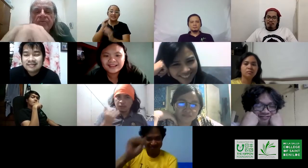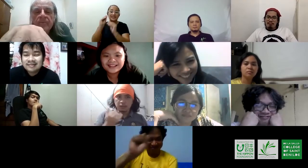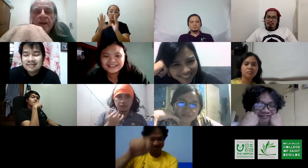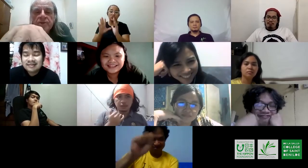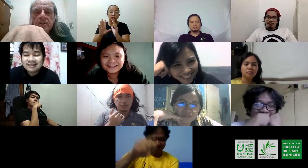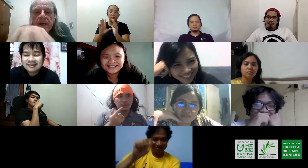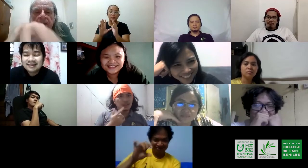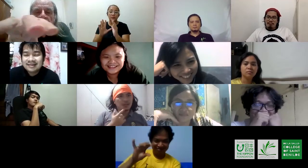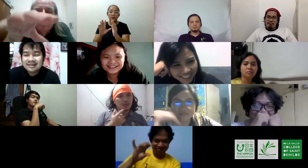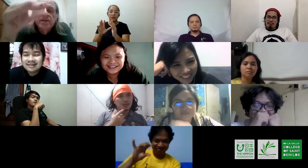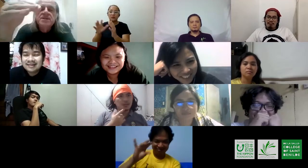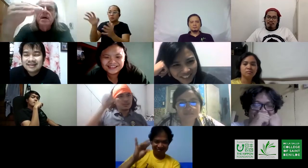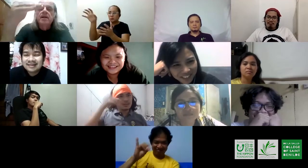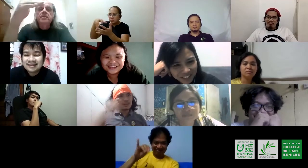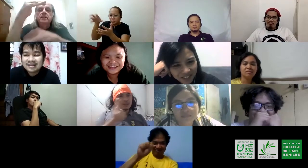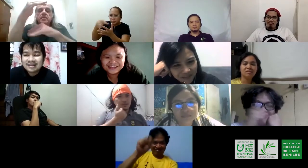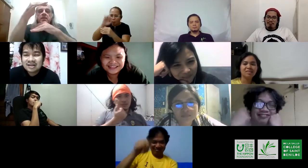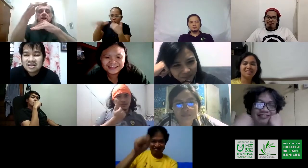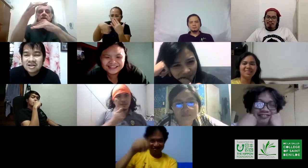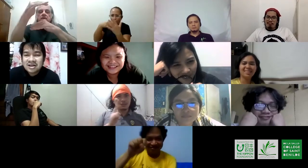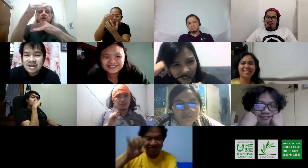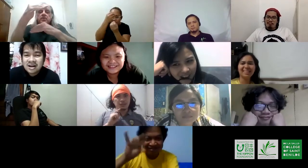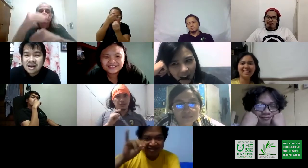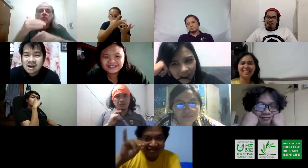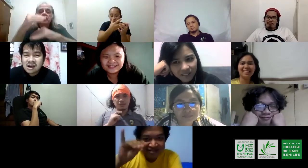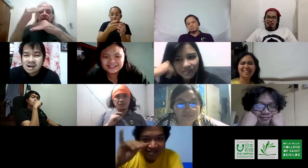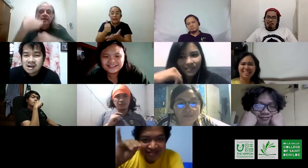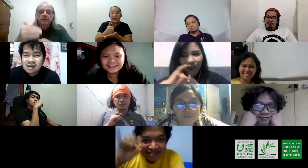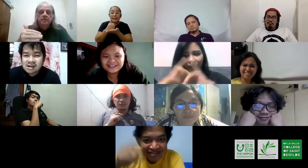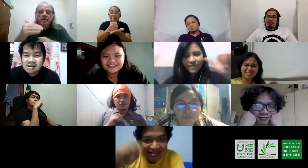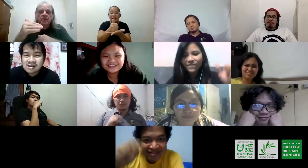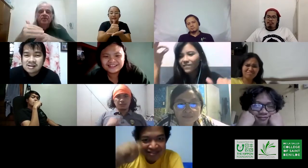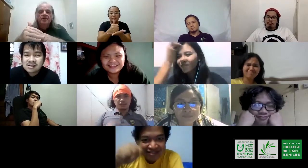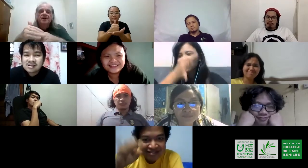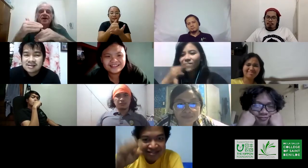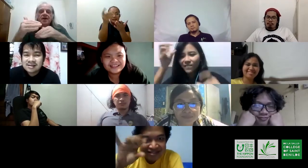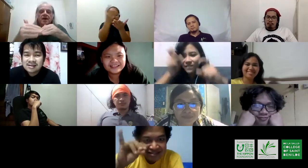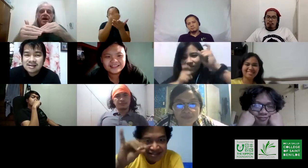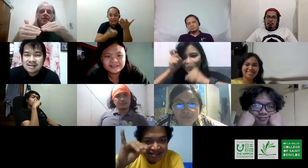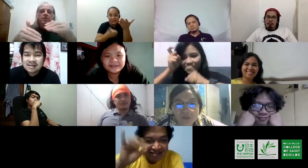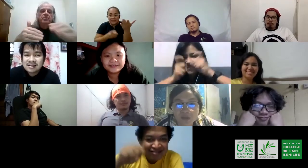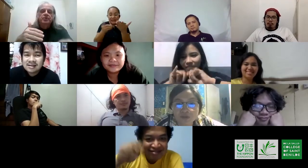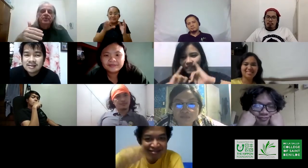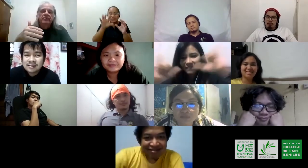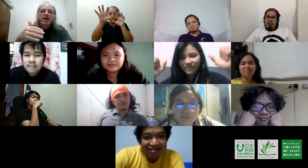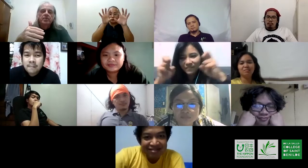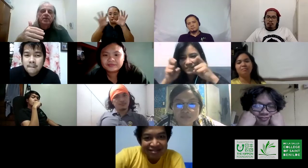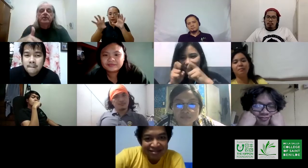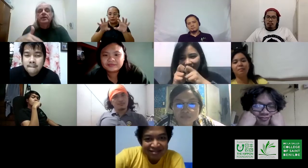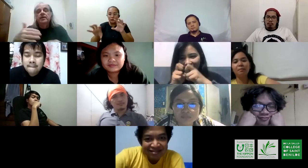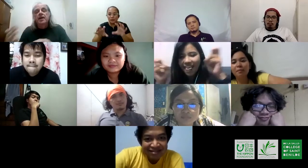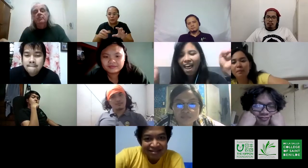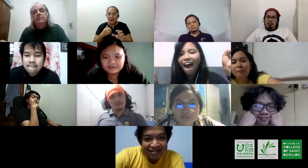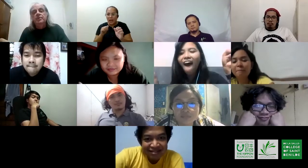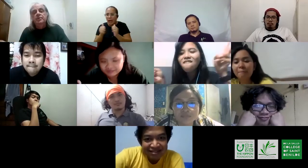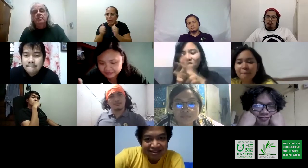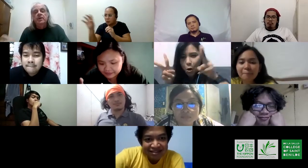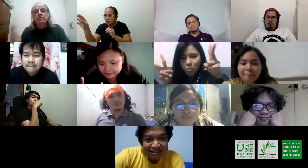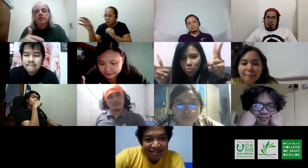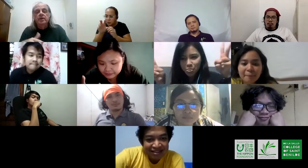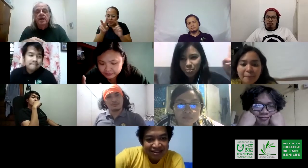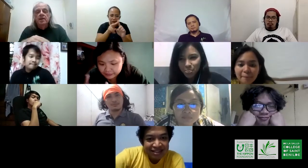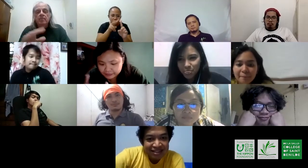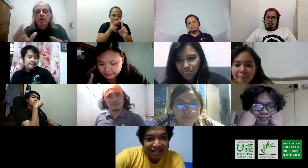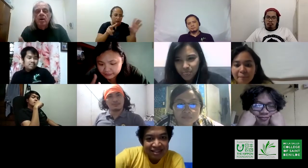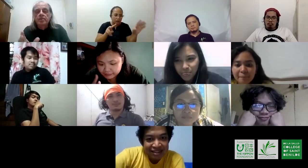that information and helped design the formatting, you know, how do we put the vocabulary in, how do we put the